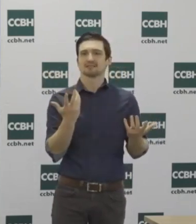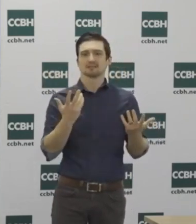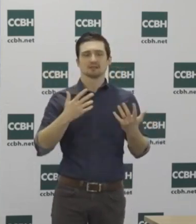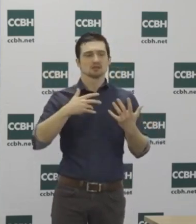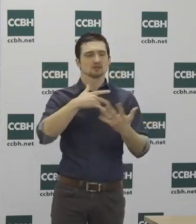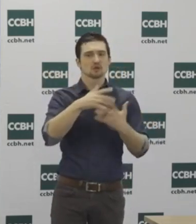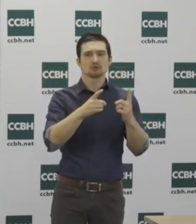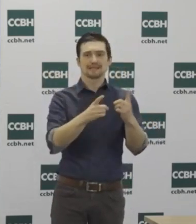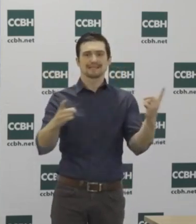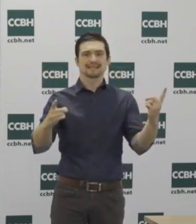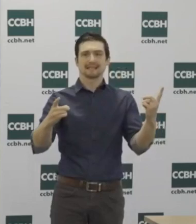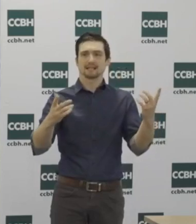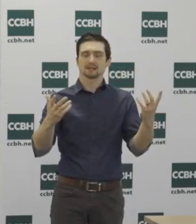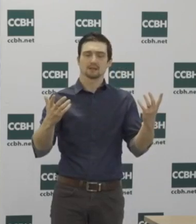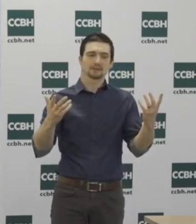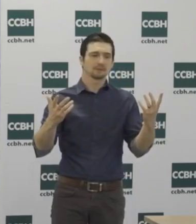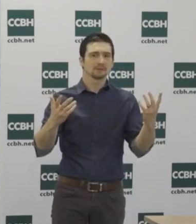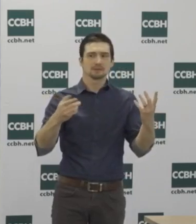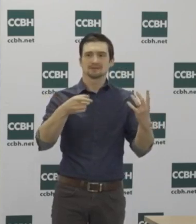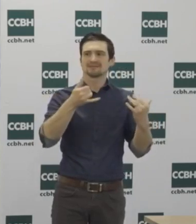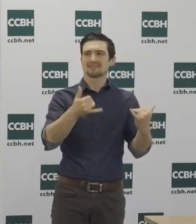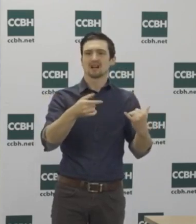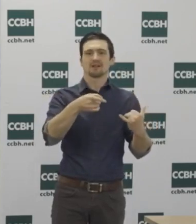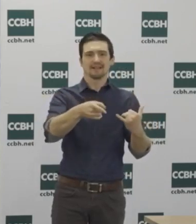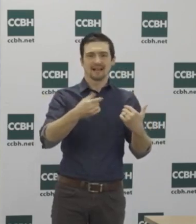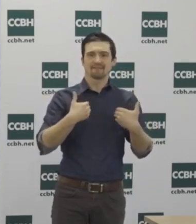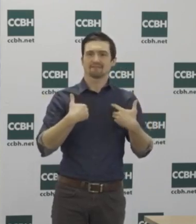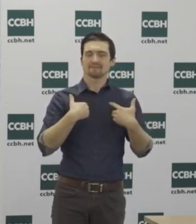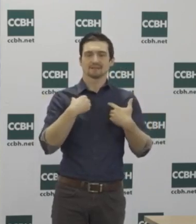has made that a real problem.